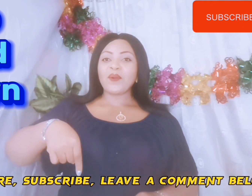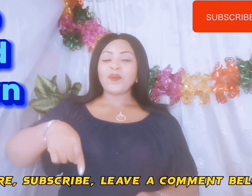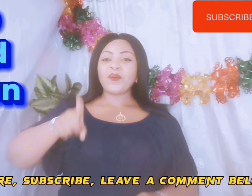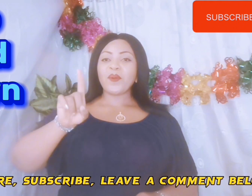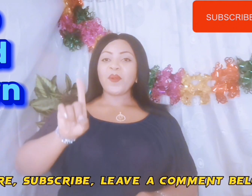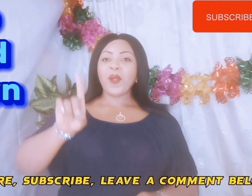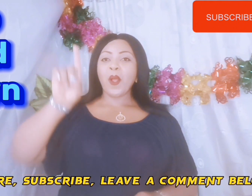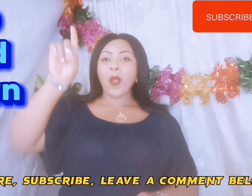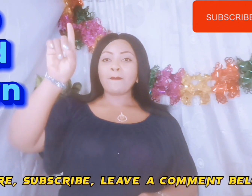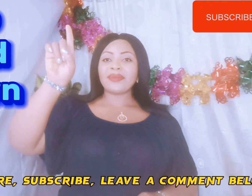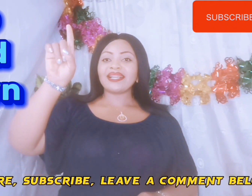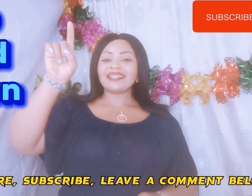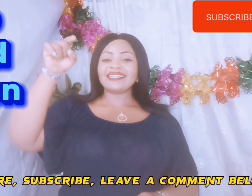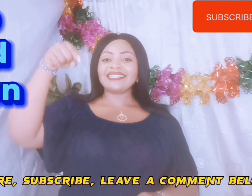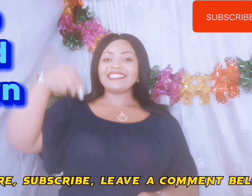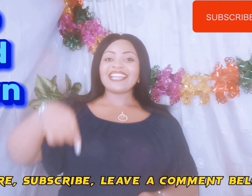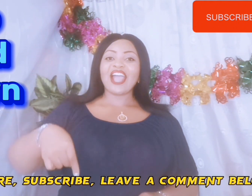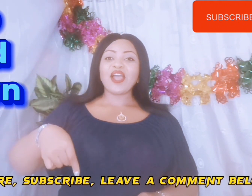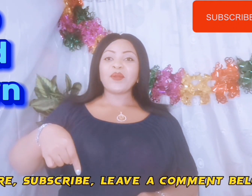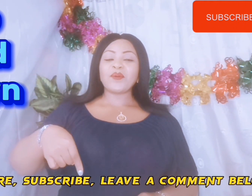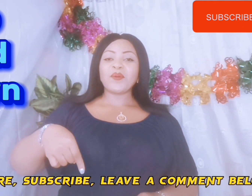down, up, down,